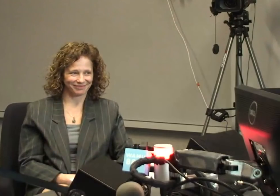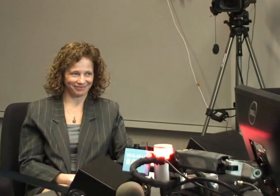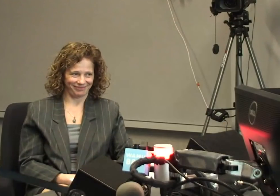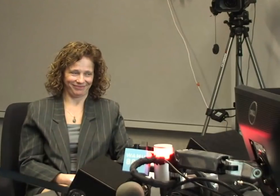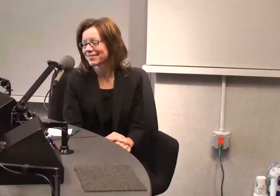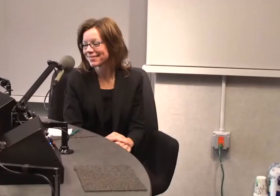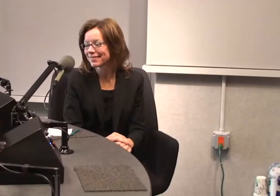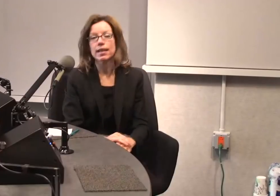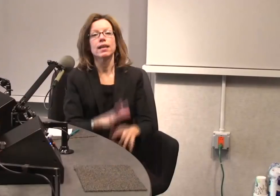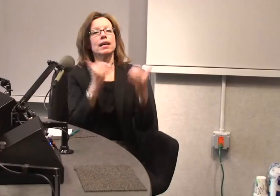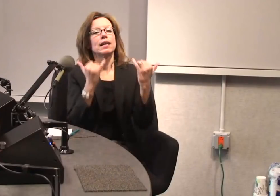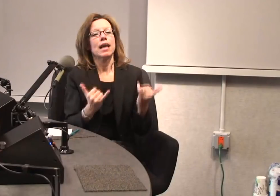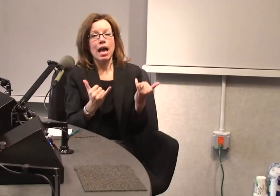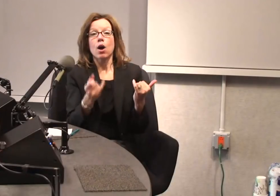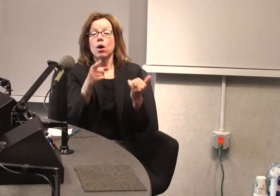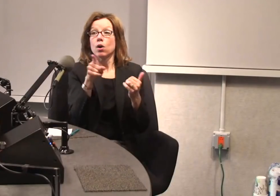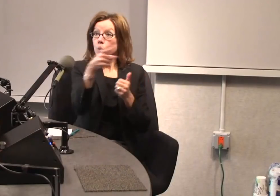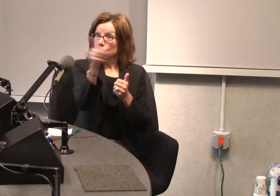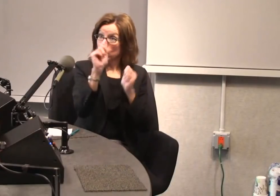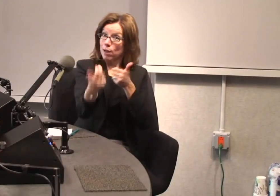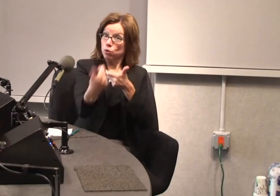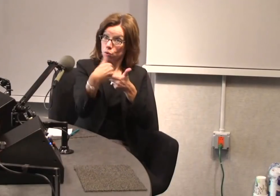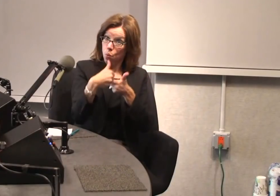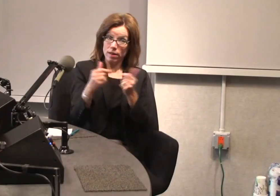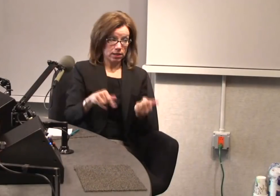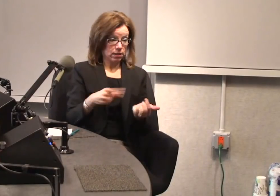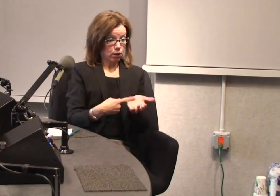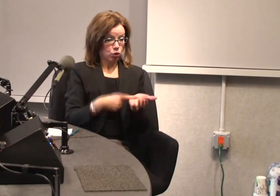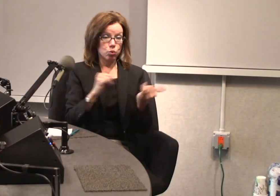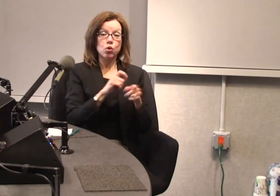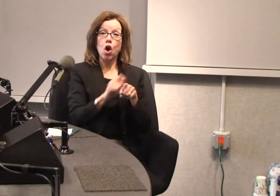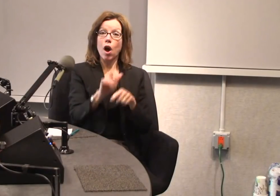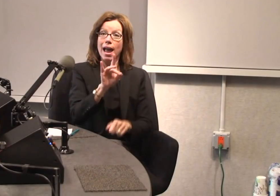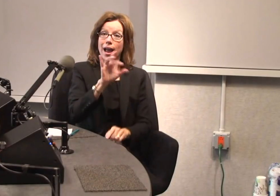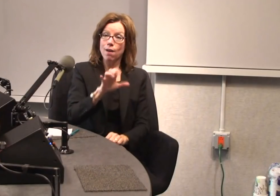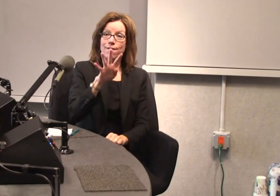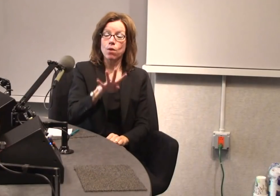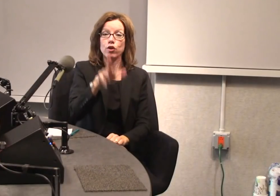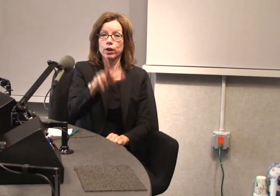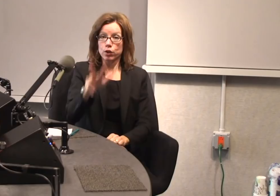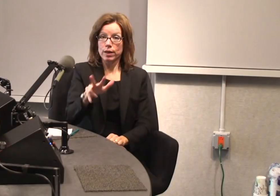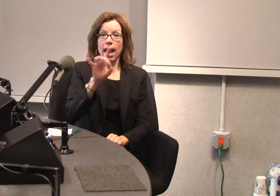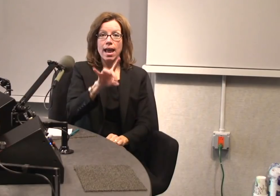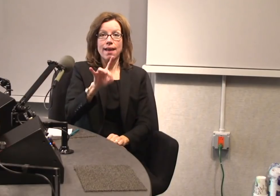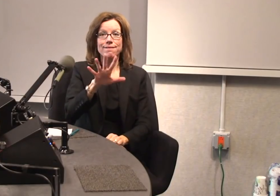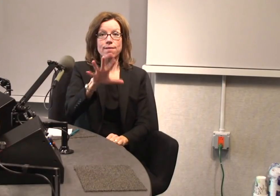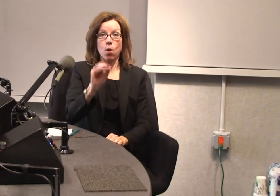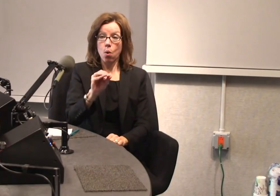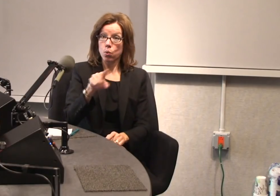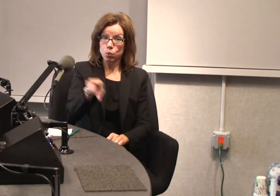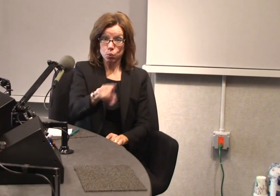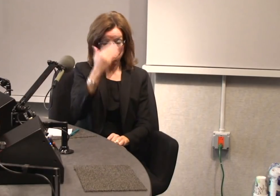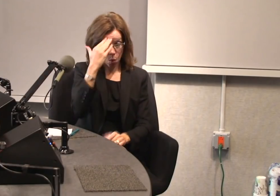You too can join this conversation. Call us at 800-433-8850. Do you know American Sign Language or International